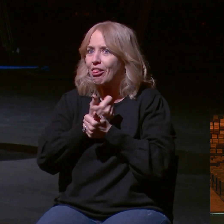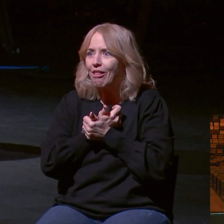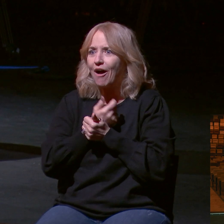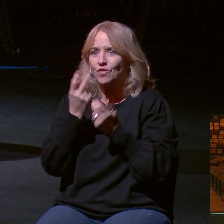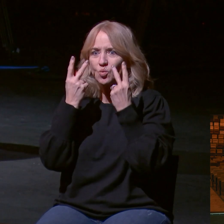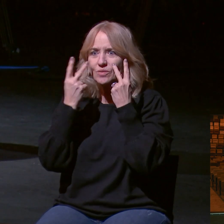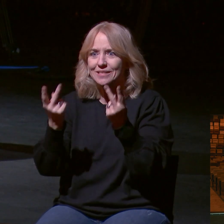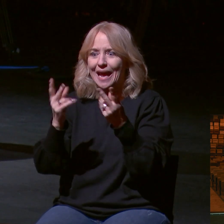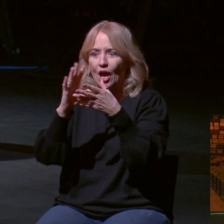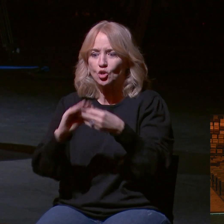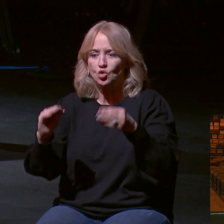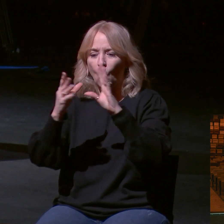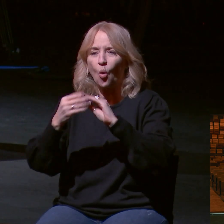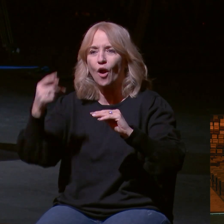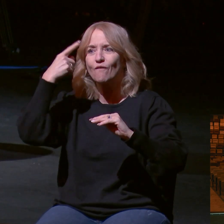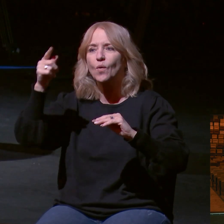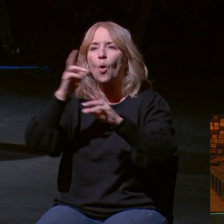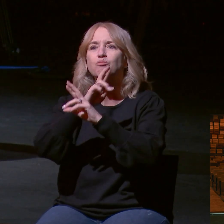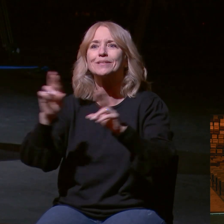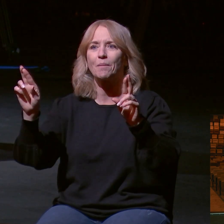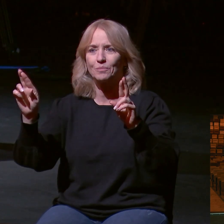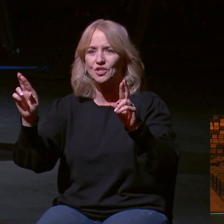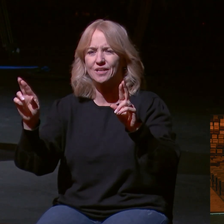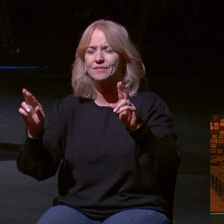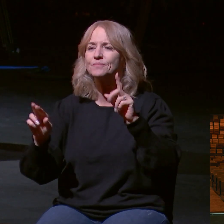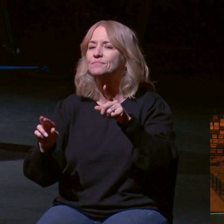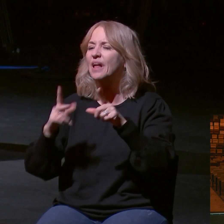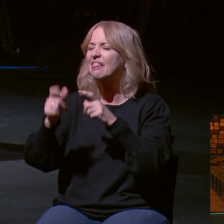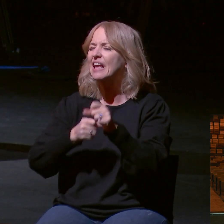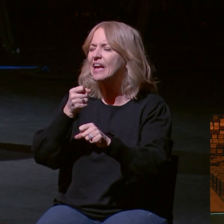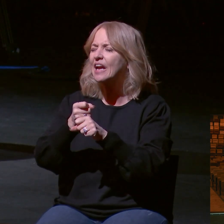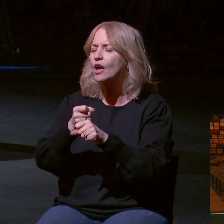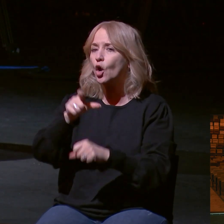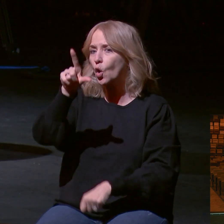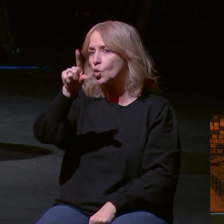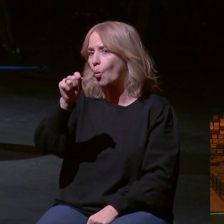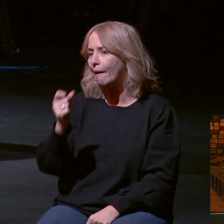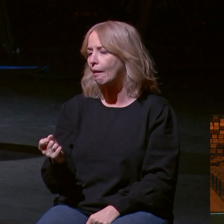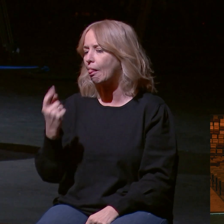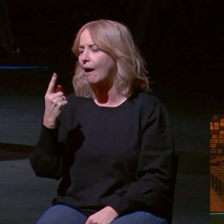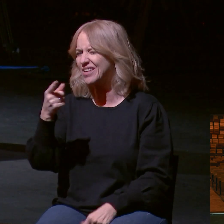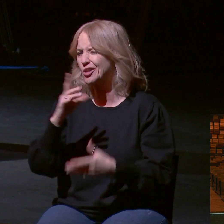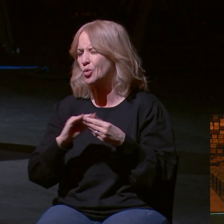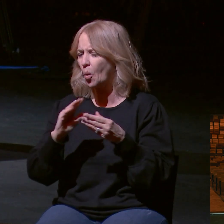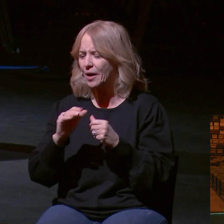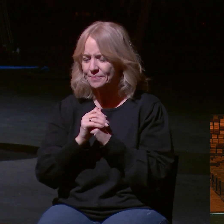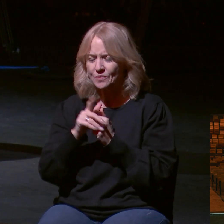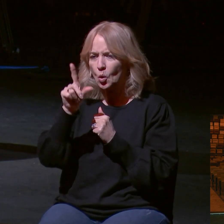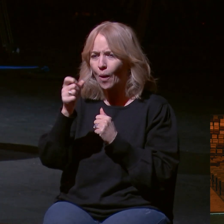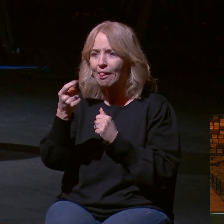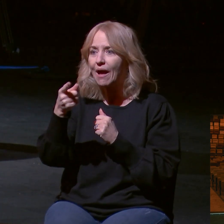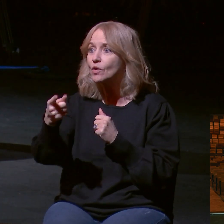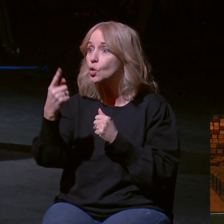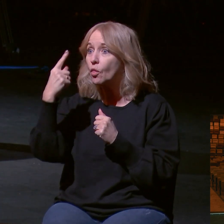me paint this story for you. The year was 2011. Many of you hear that year and you have very good thoughts and